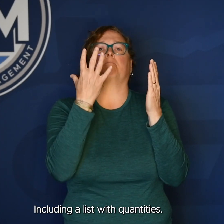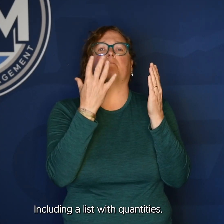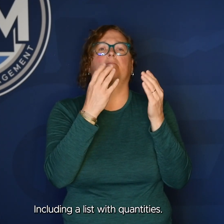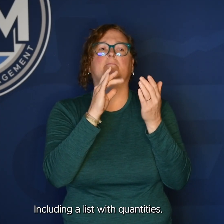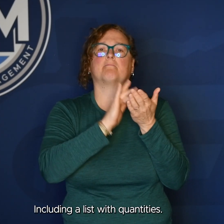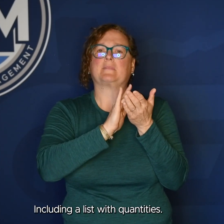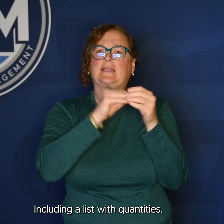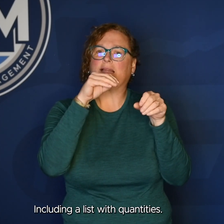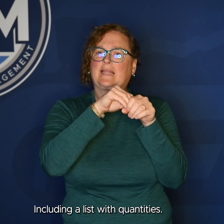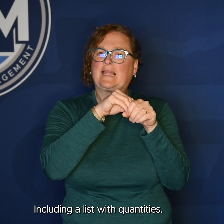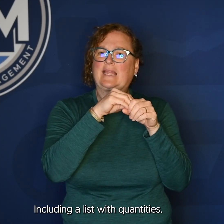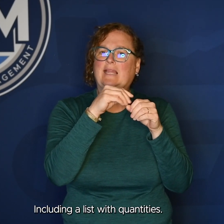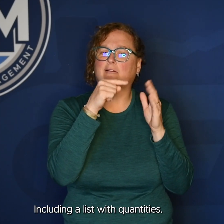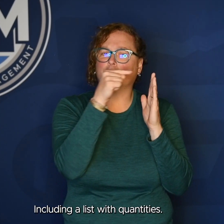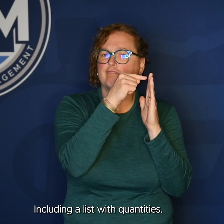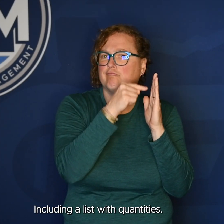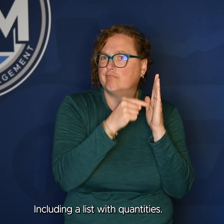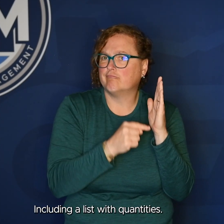including a list with quantities,